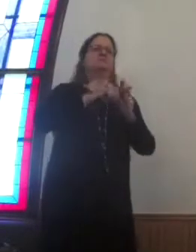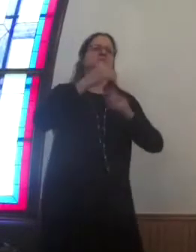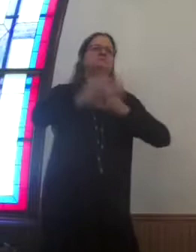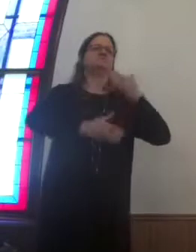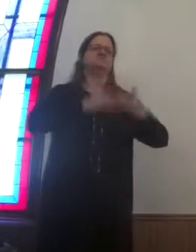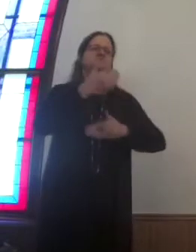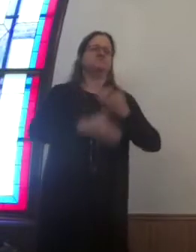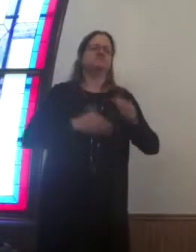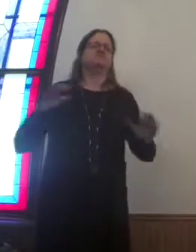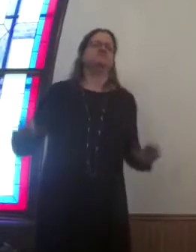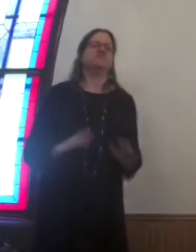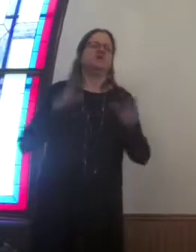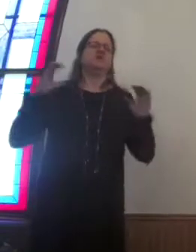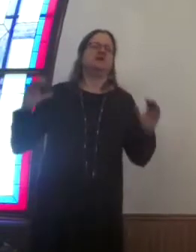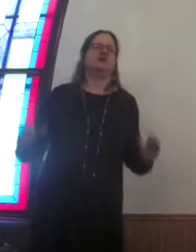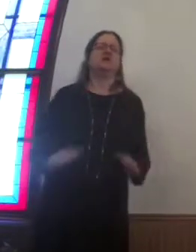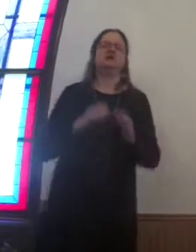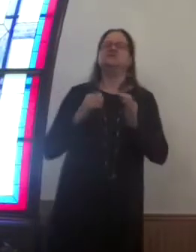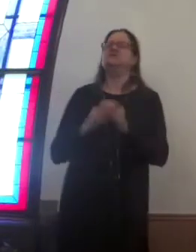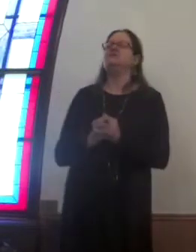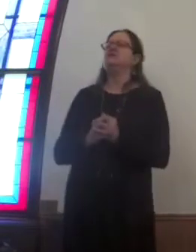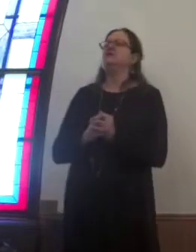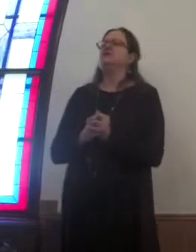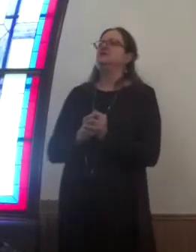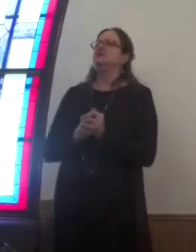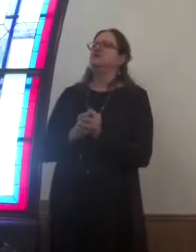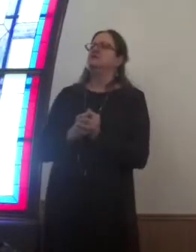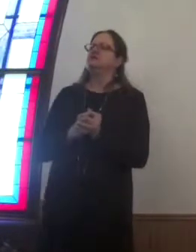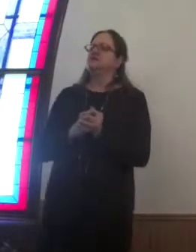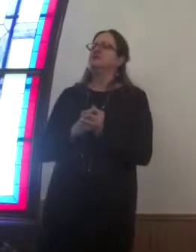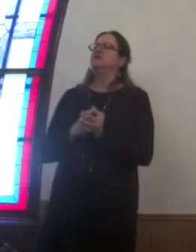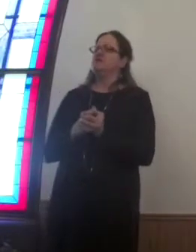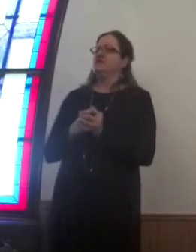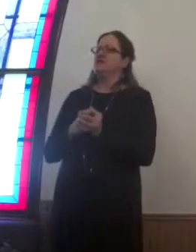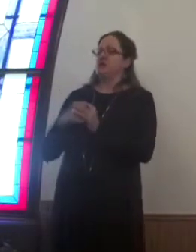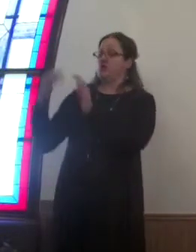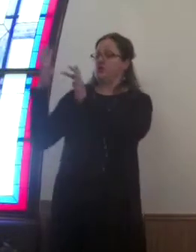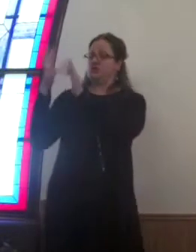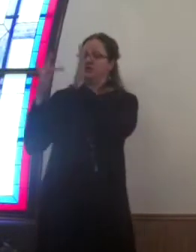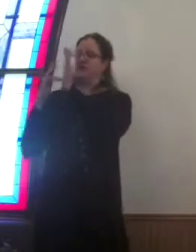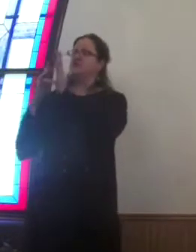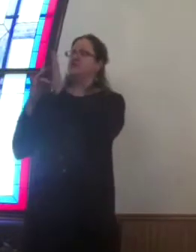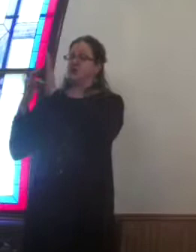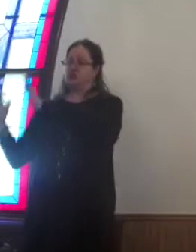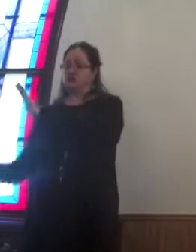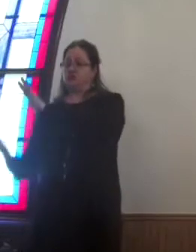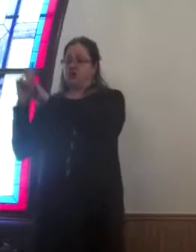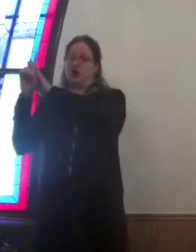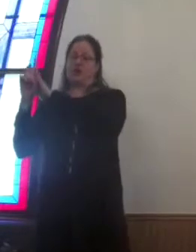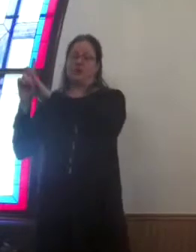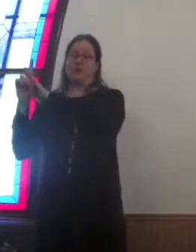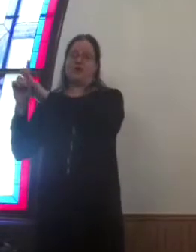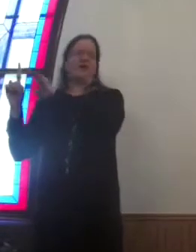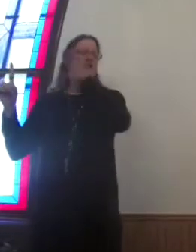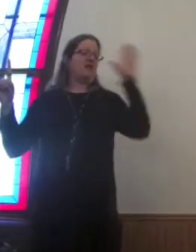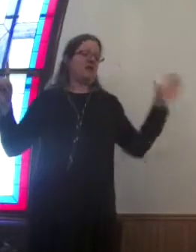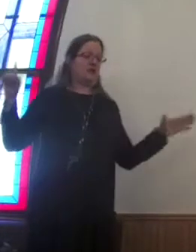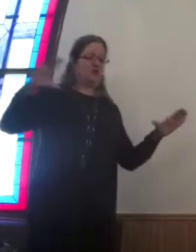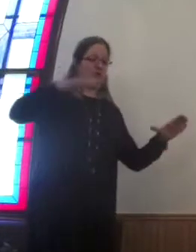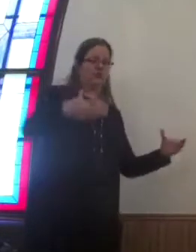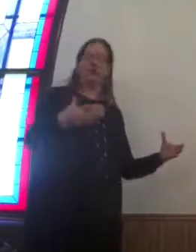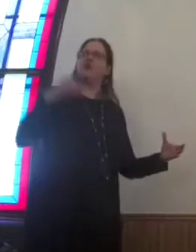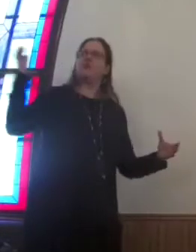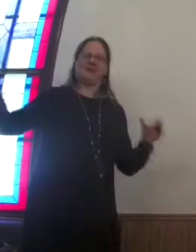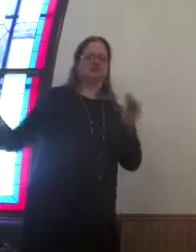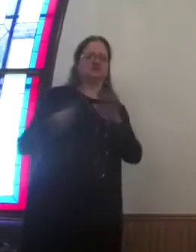It took having a resurrected Christ to show up for Peter and the rest of the disciples numerous times from that